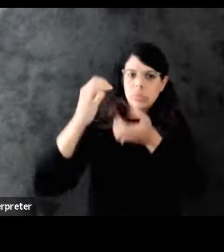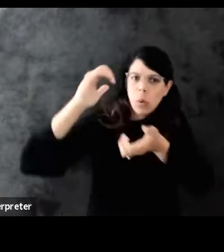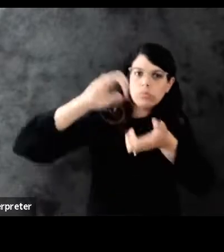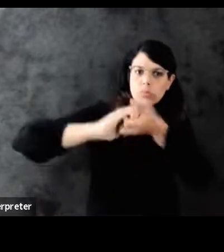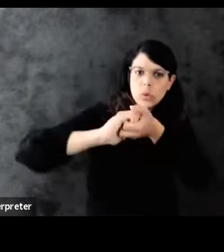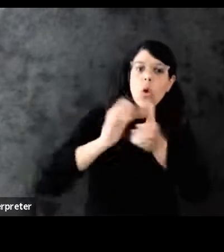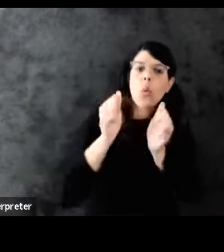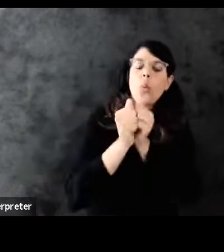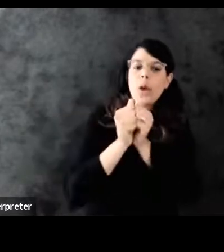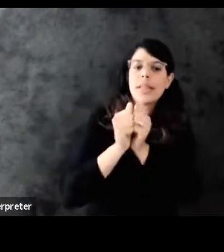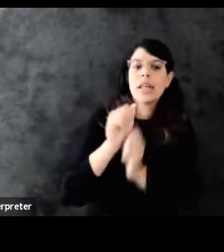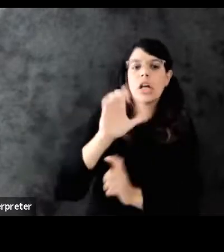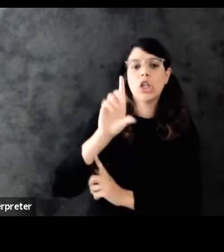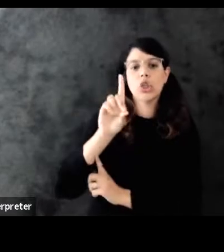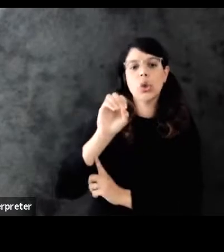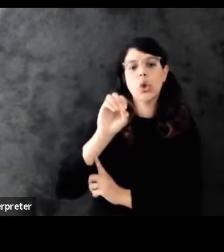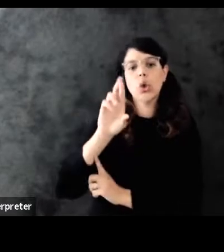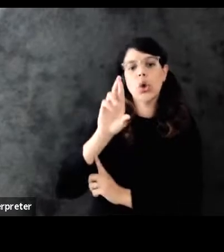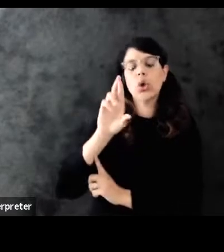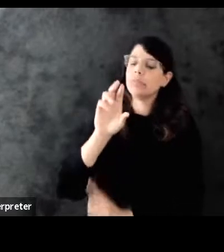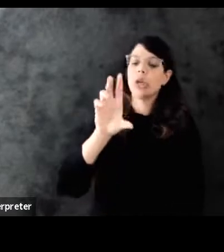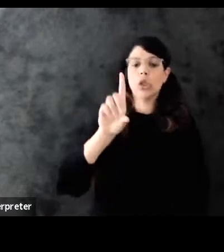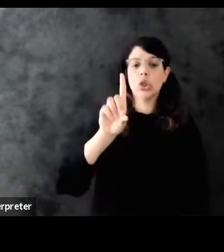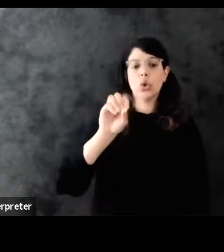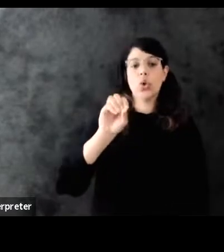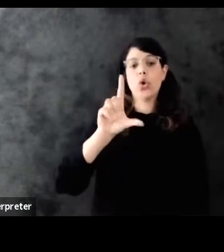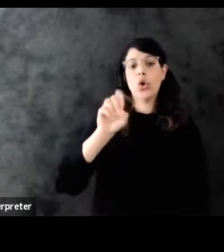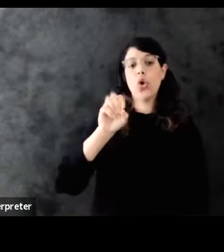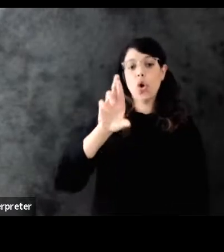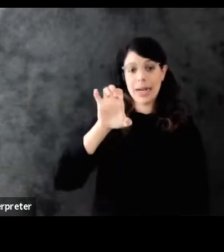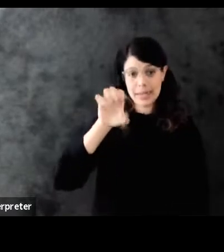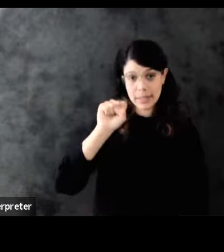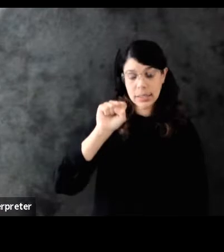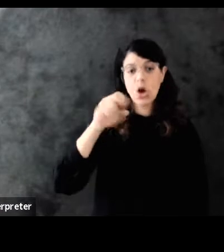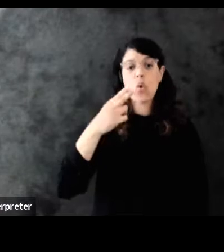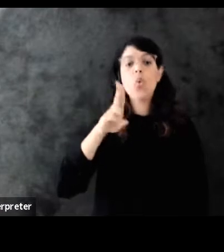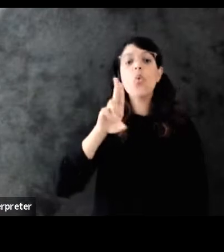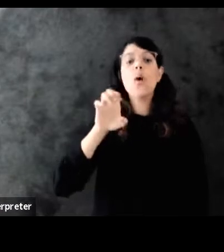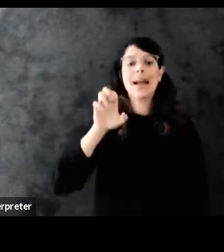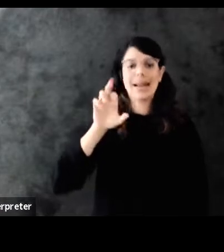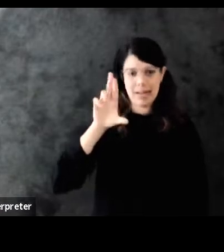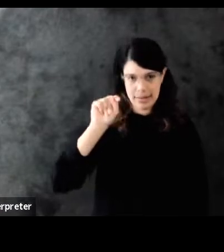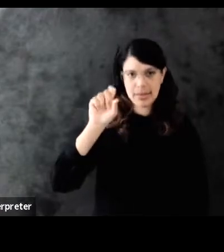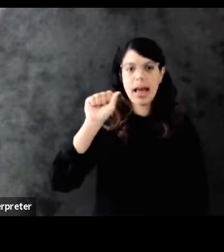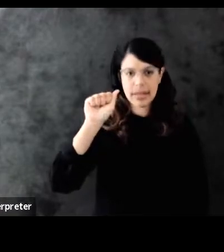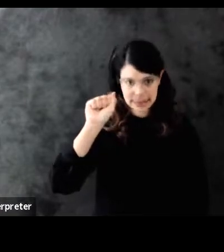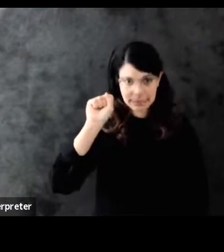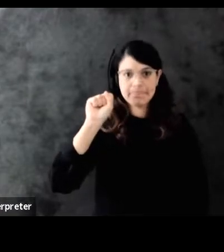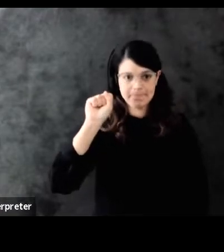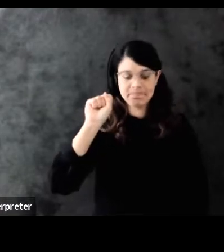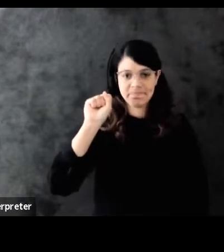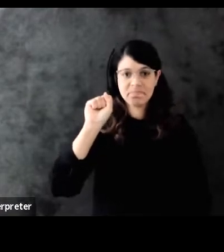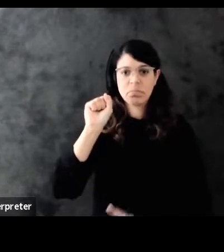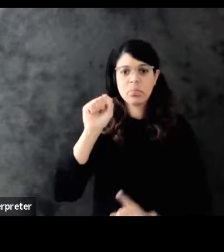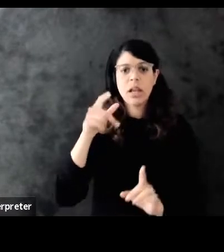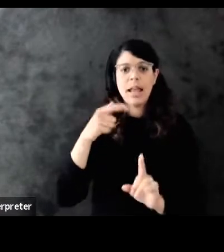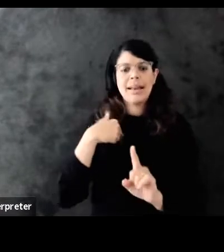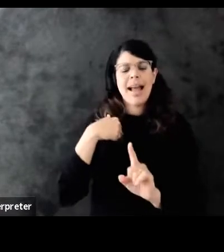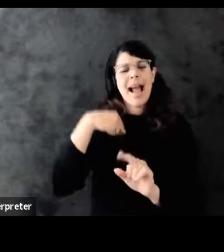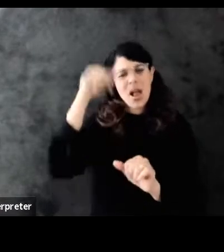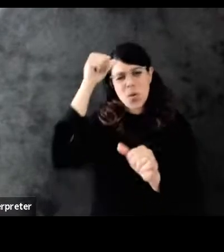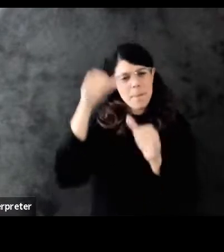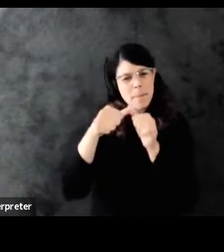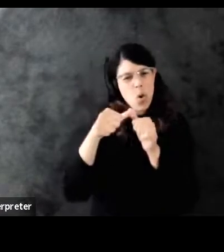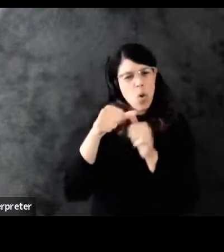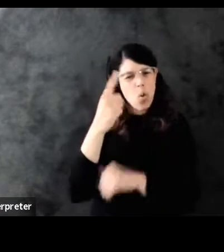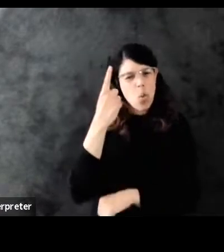cosa fue que then March, I think it was March the 8th, actually. I remember it very distinctly. I